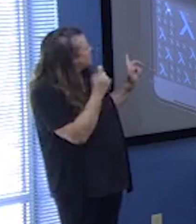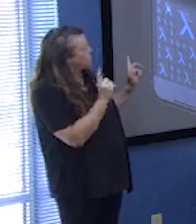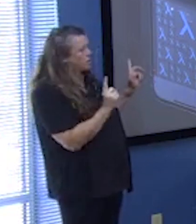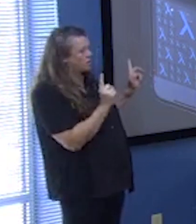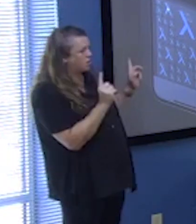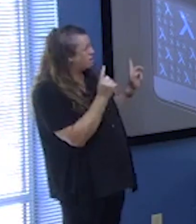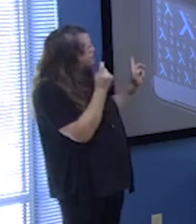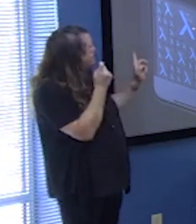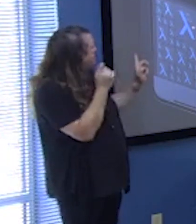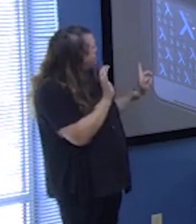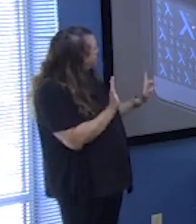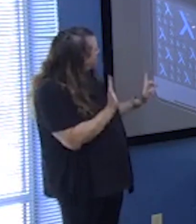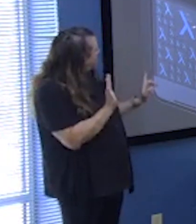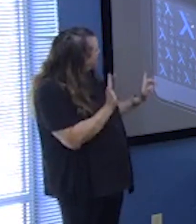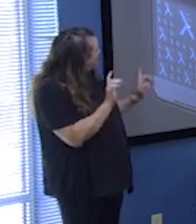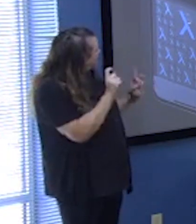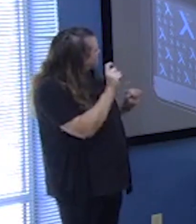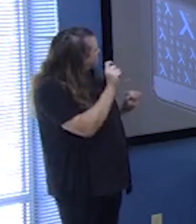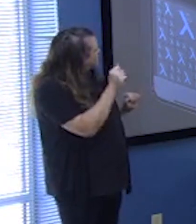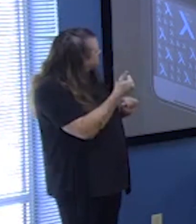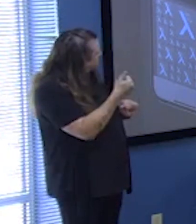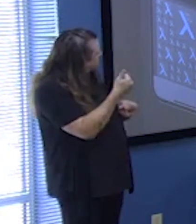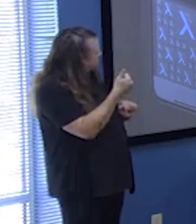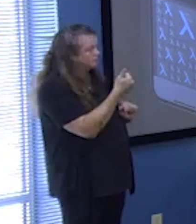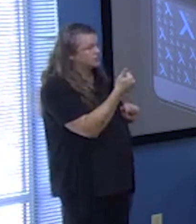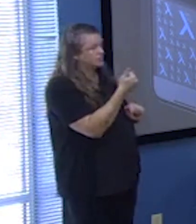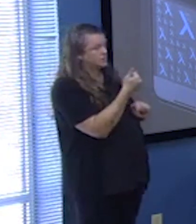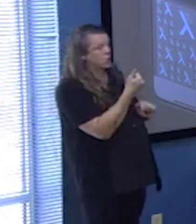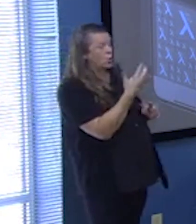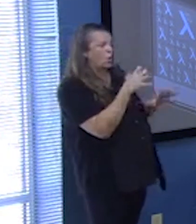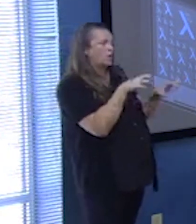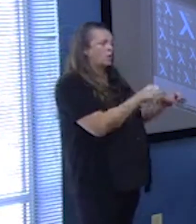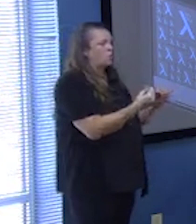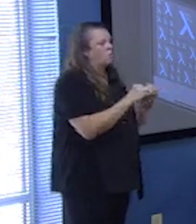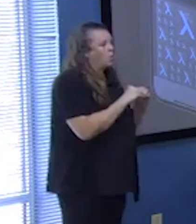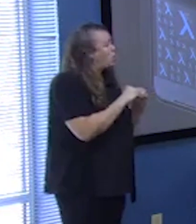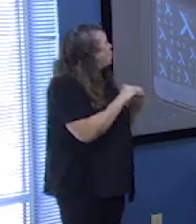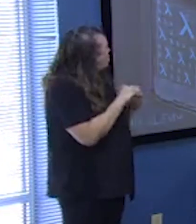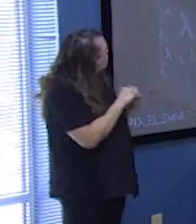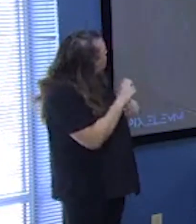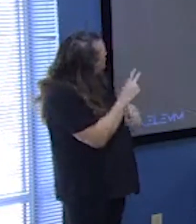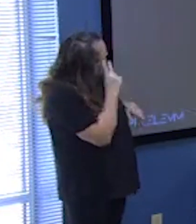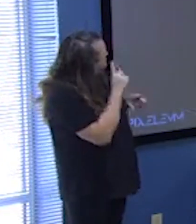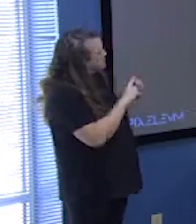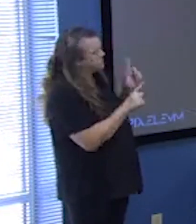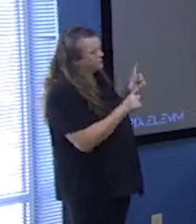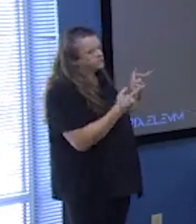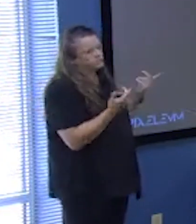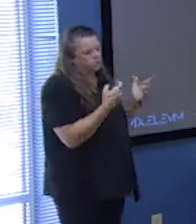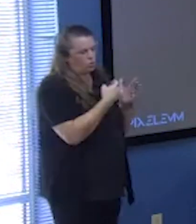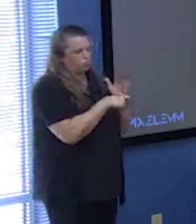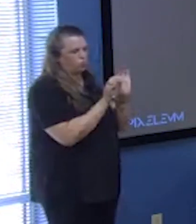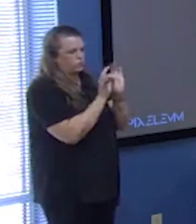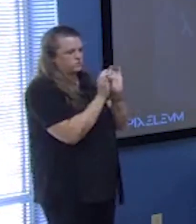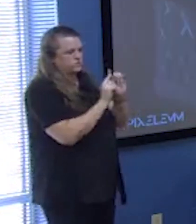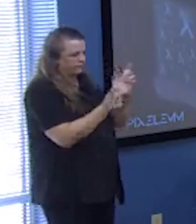X1, X5, X10. You want bigger real estate, you get it with a larger price.